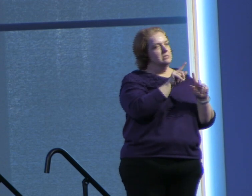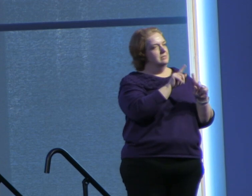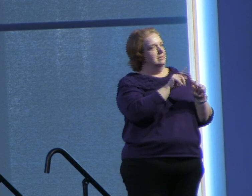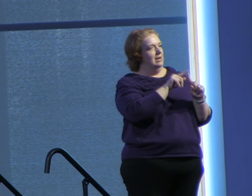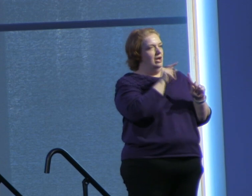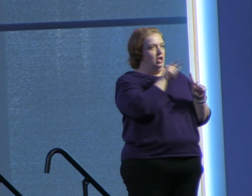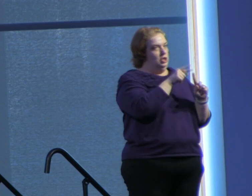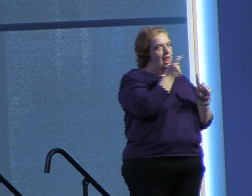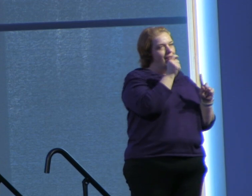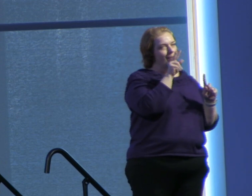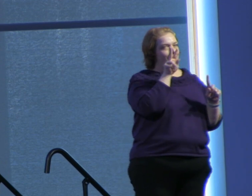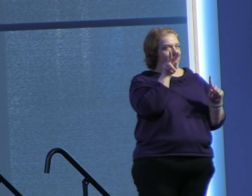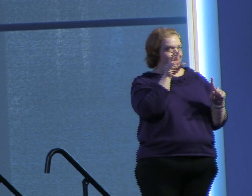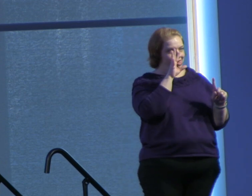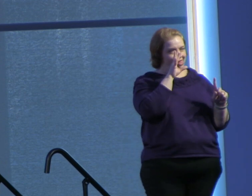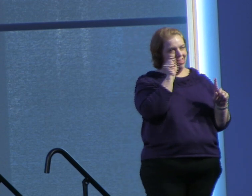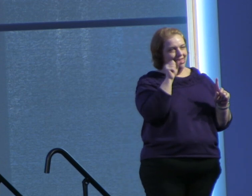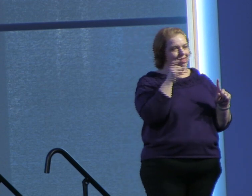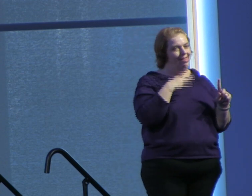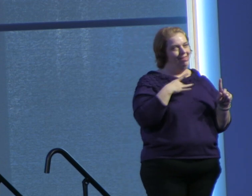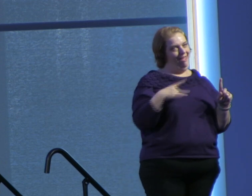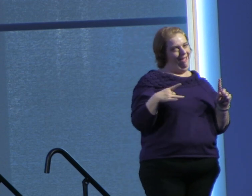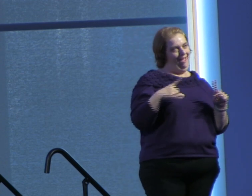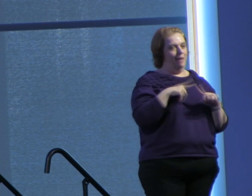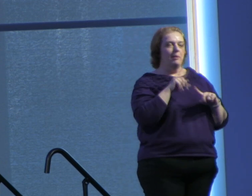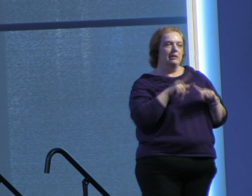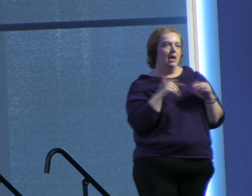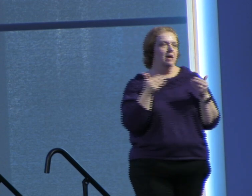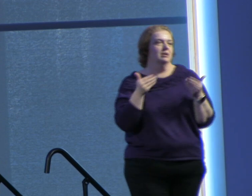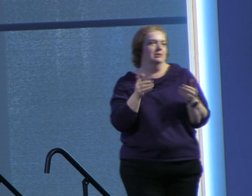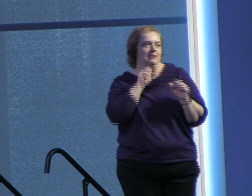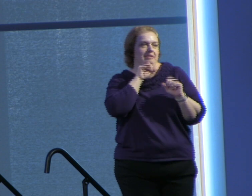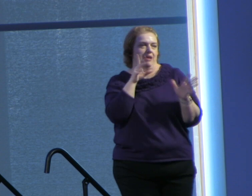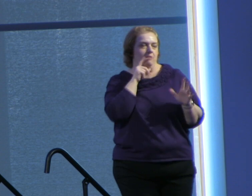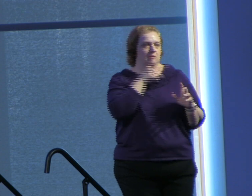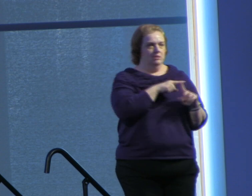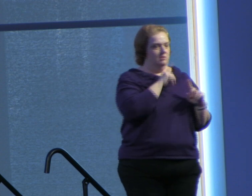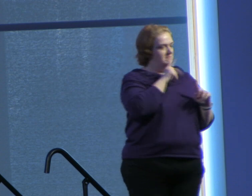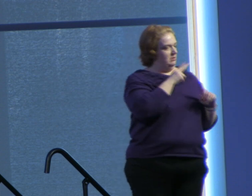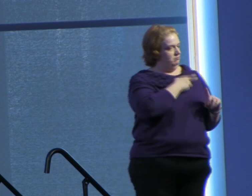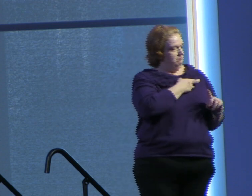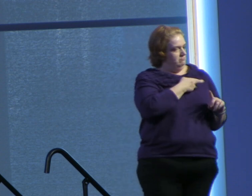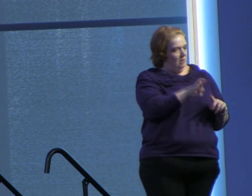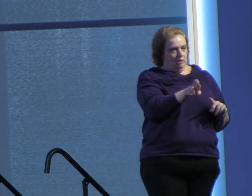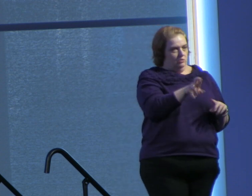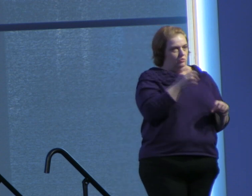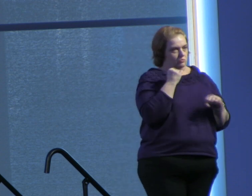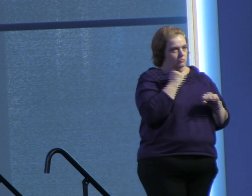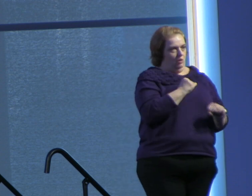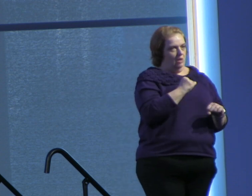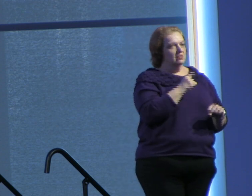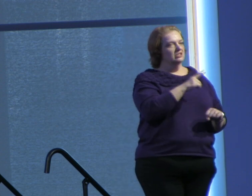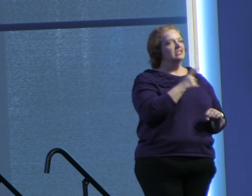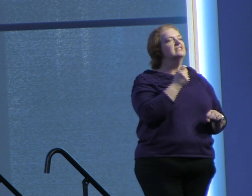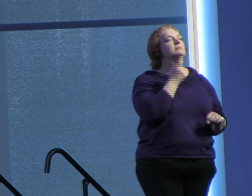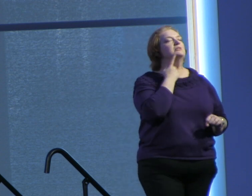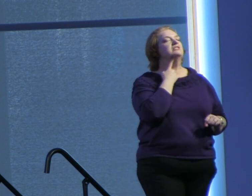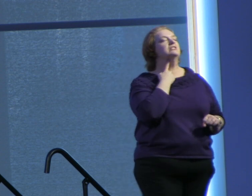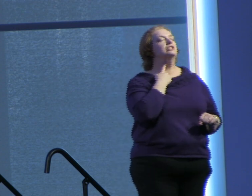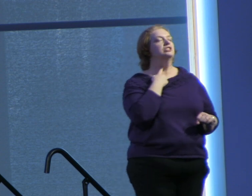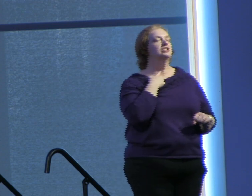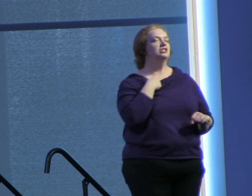into the doctor, she's kind of got a crush on him, but she can't act on it because she's really strict religious. She's a thirsty